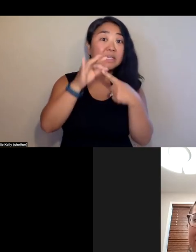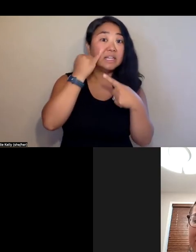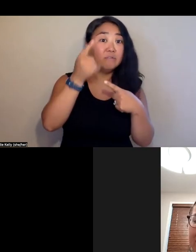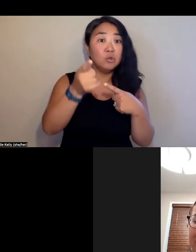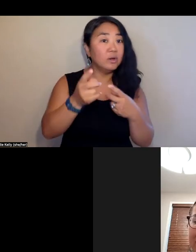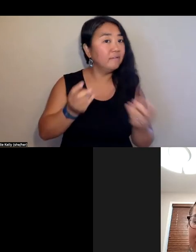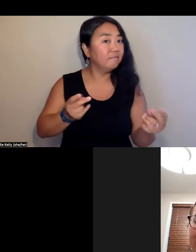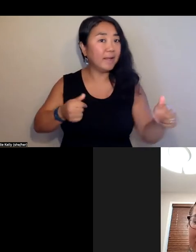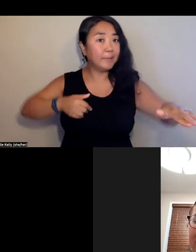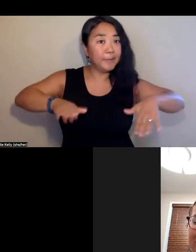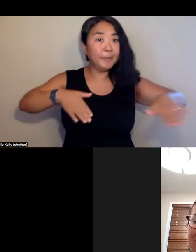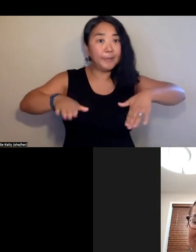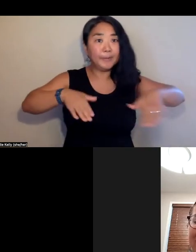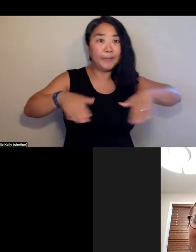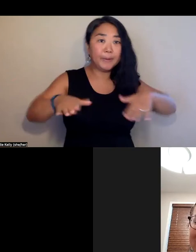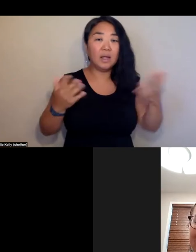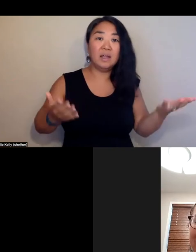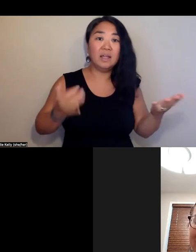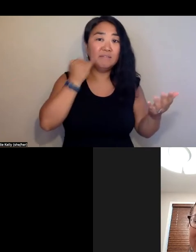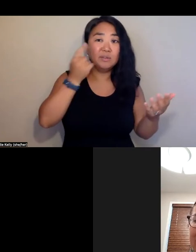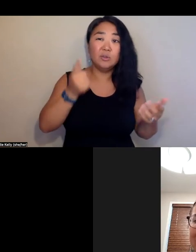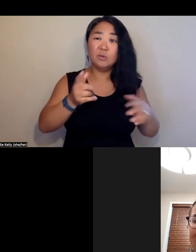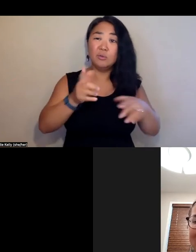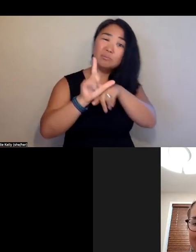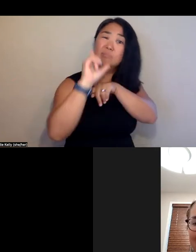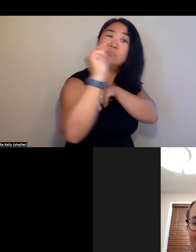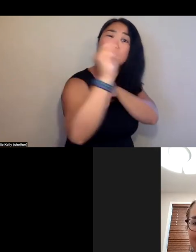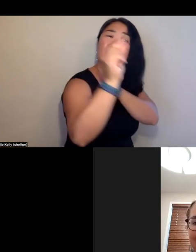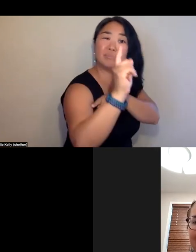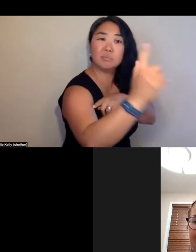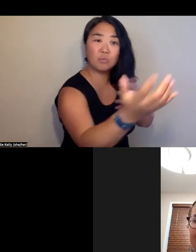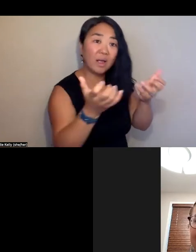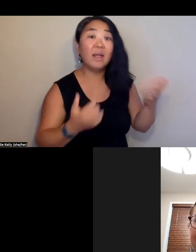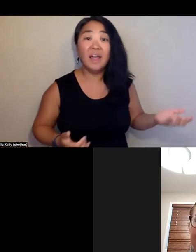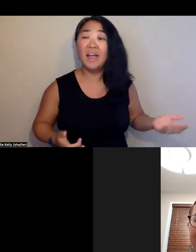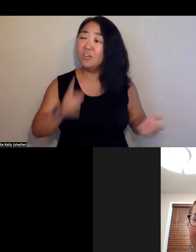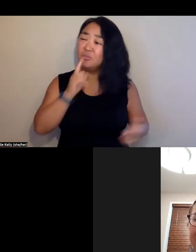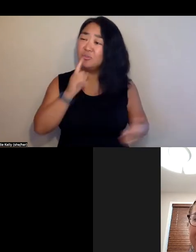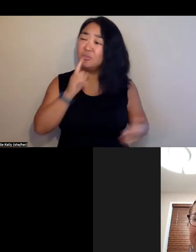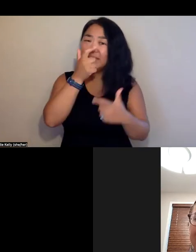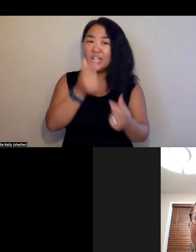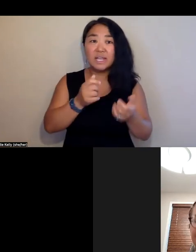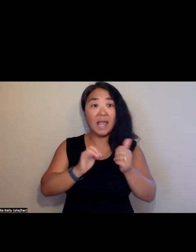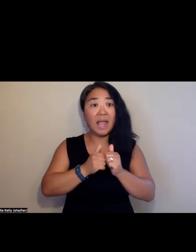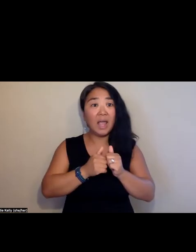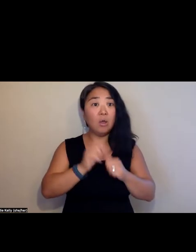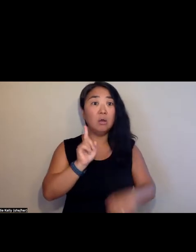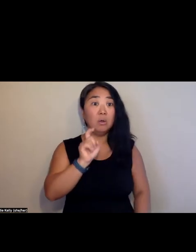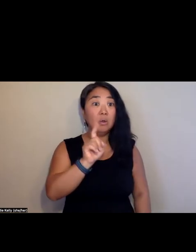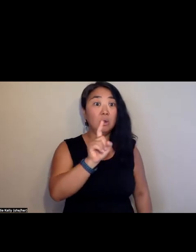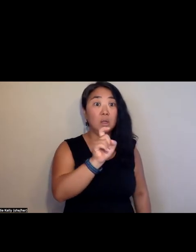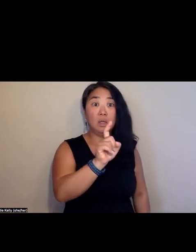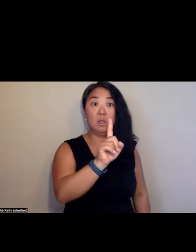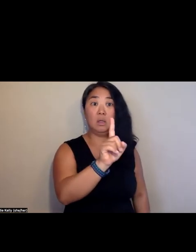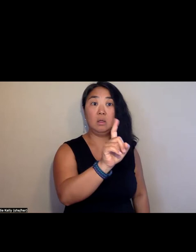walker, right? If you want to charge ahead, it's an interesting thing to slow down and wait for the group